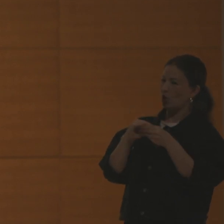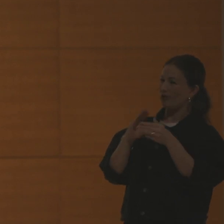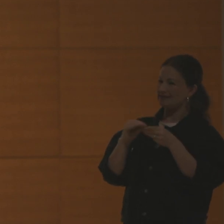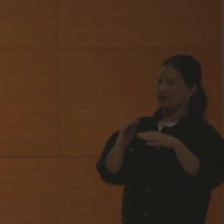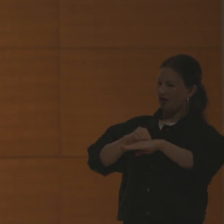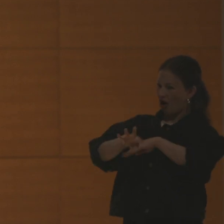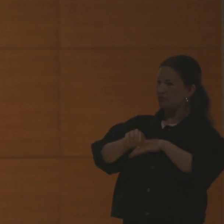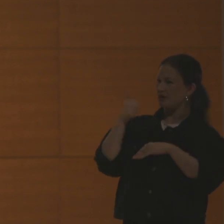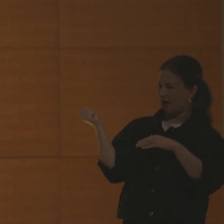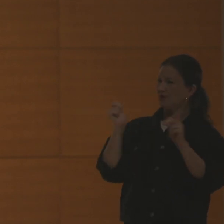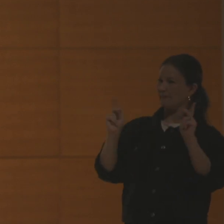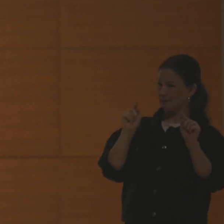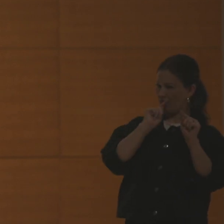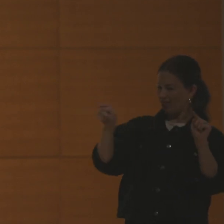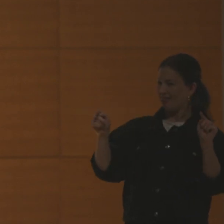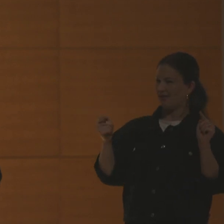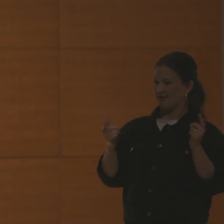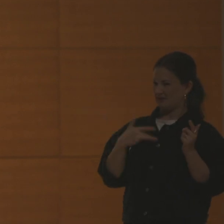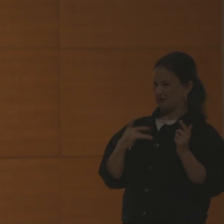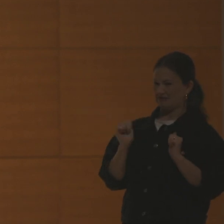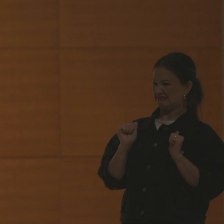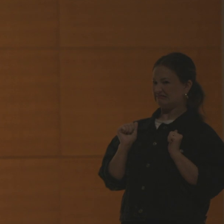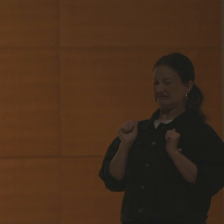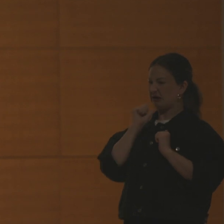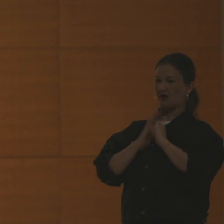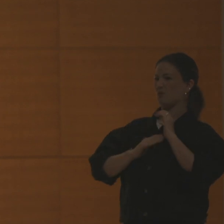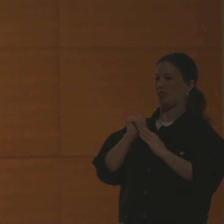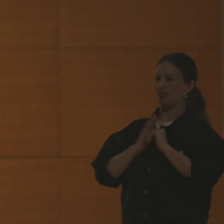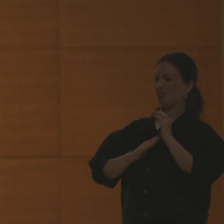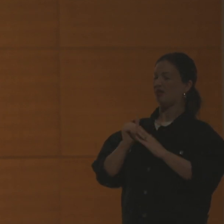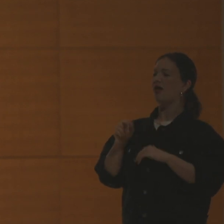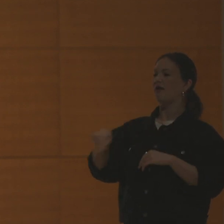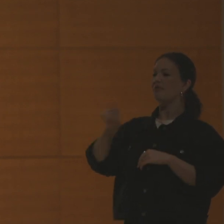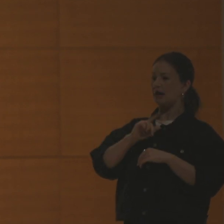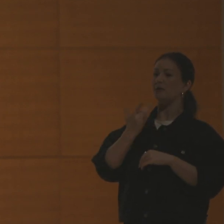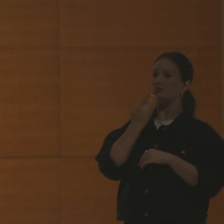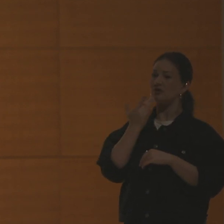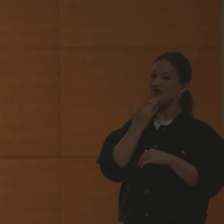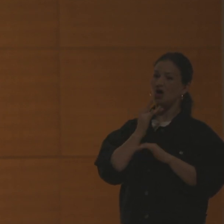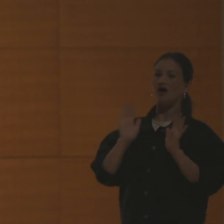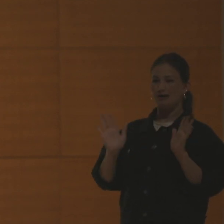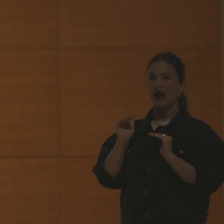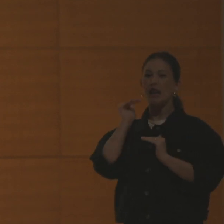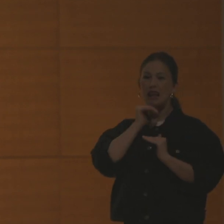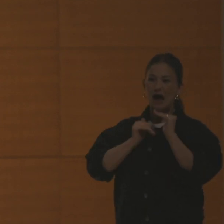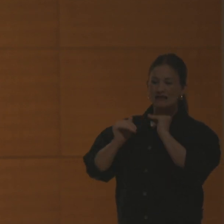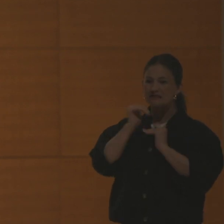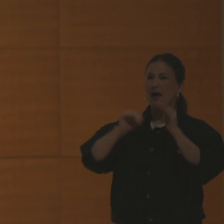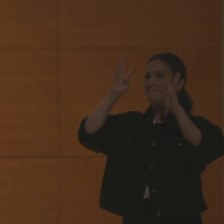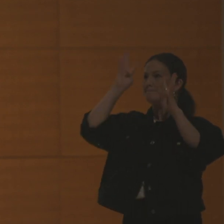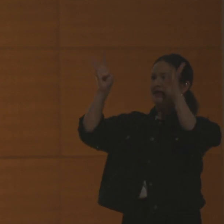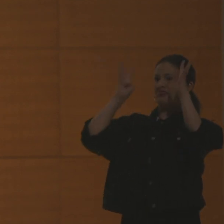Americans feel, quote, uncomfortable. Instead, they prefer lies and myths and